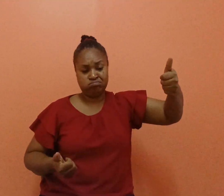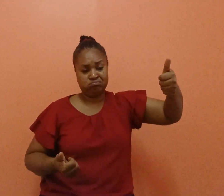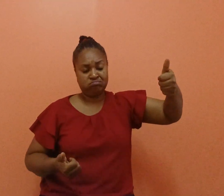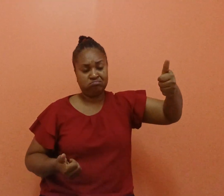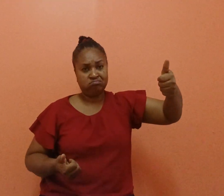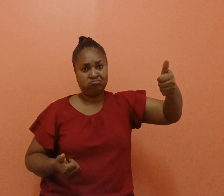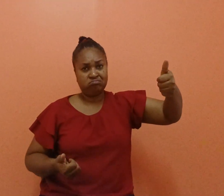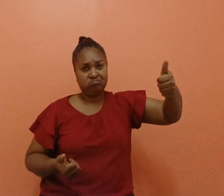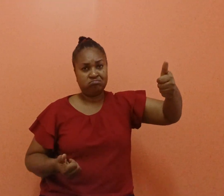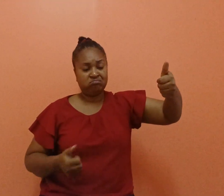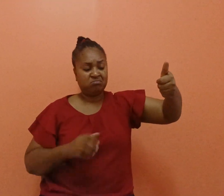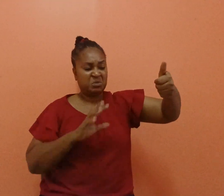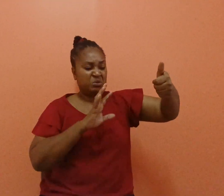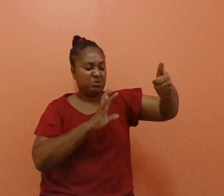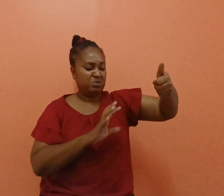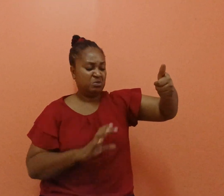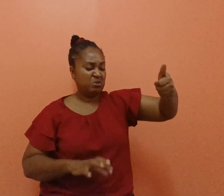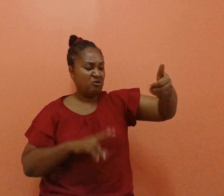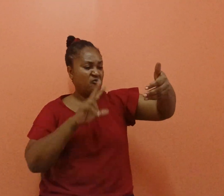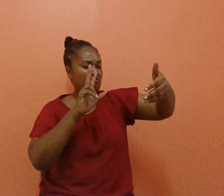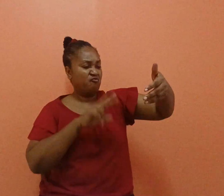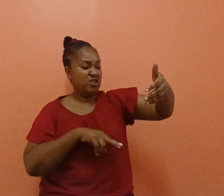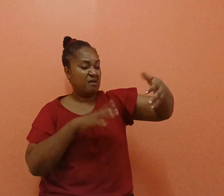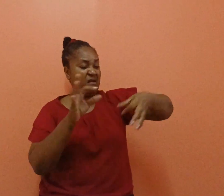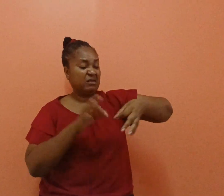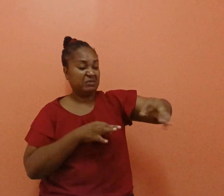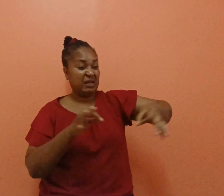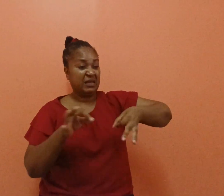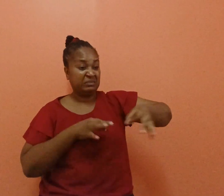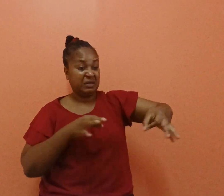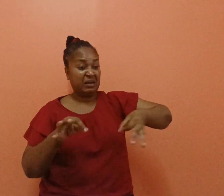Jesus began explaining the scriptures to them,